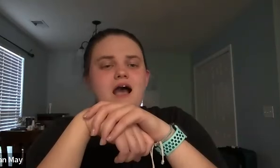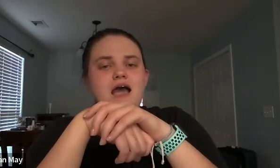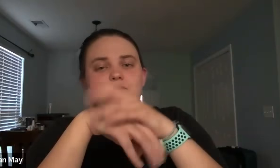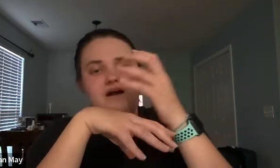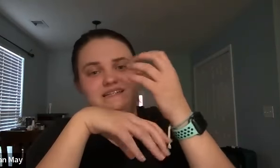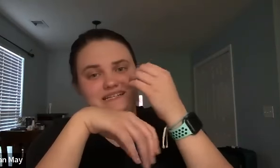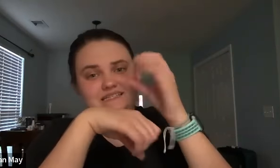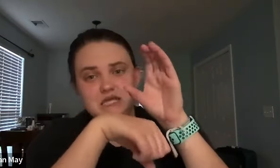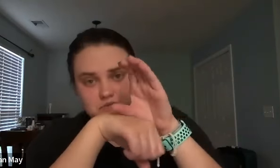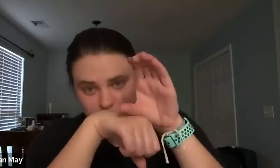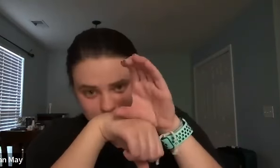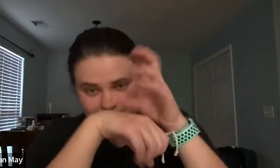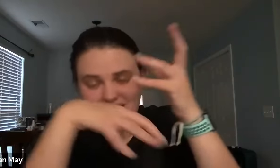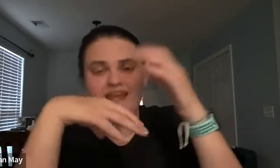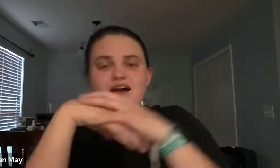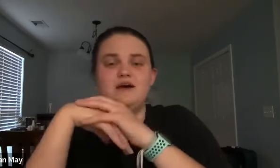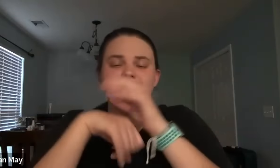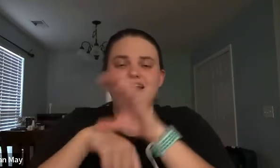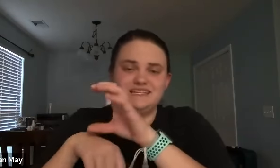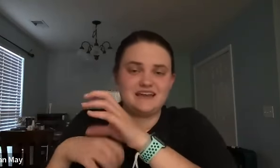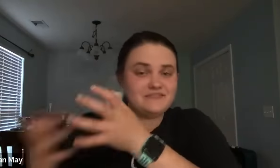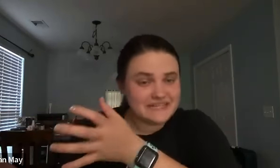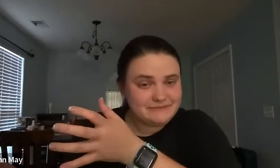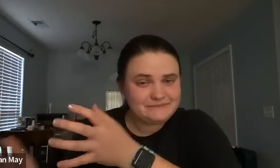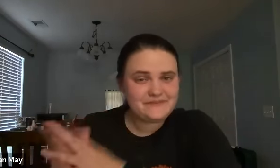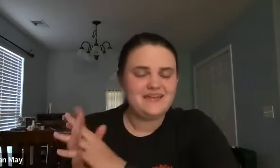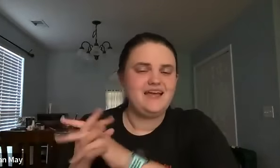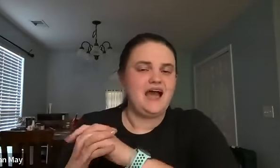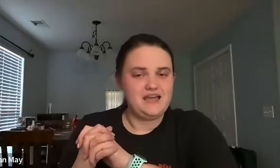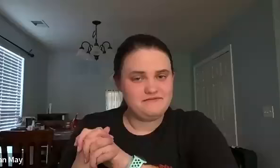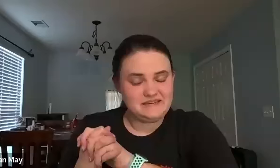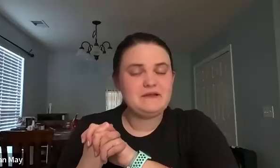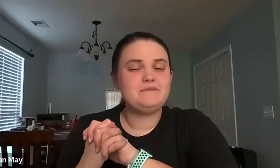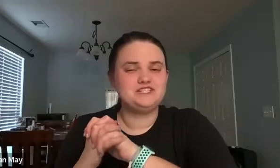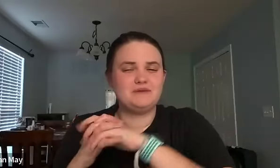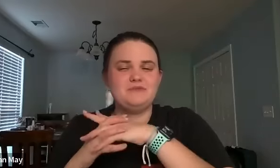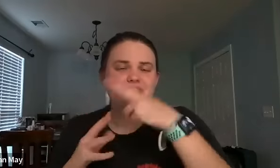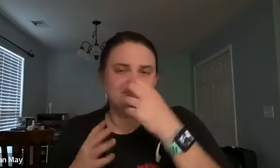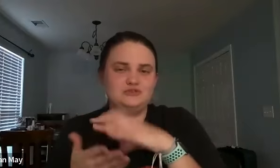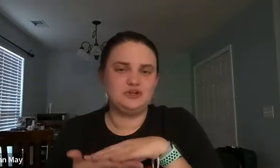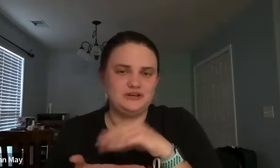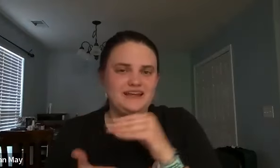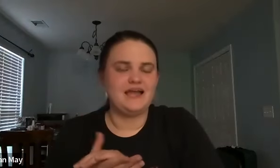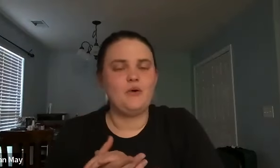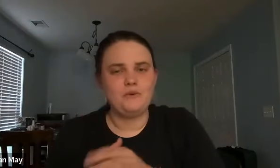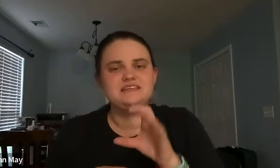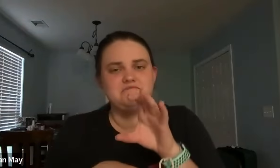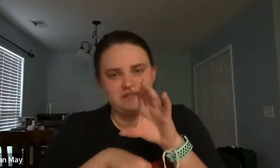I want to eat some church. And it kind of gets kind of funny. I think very much, I remember in high school learning, I always kept